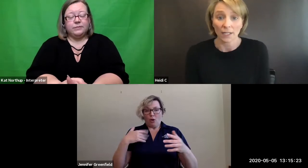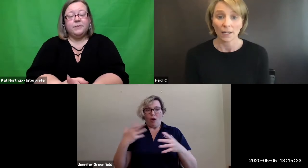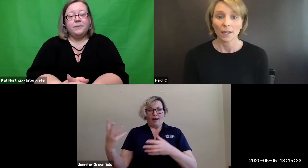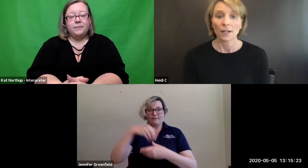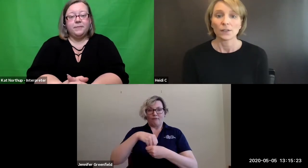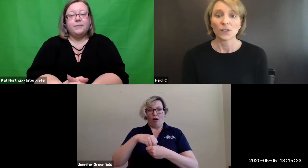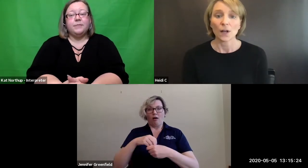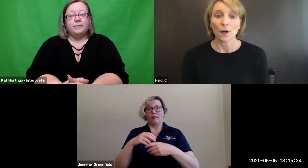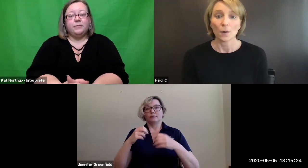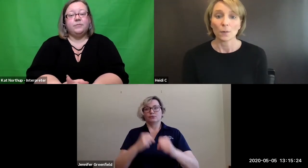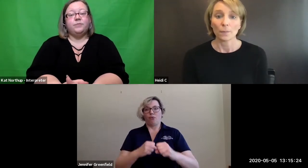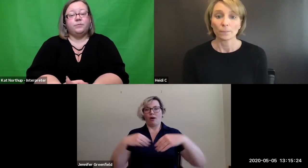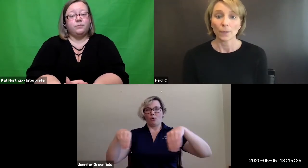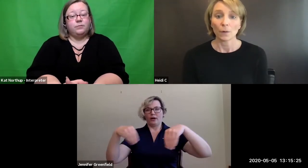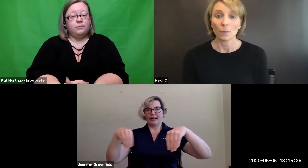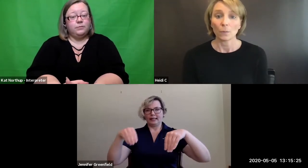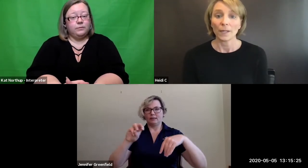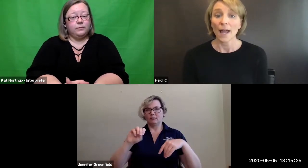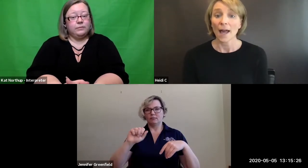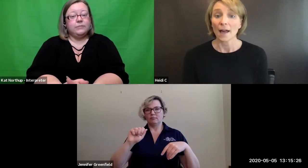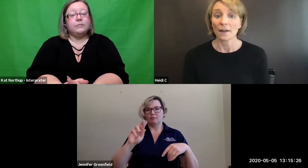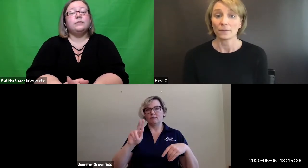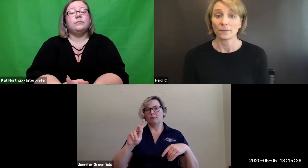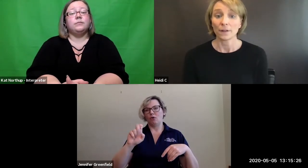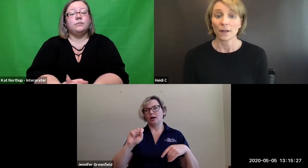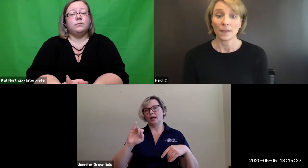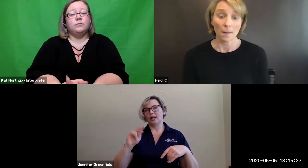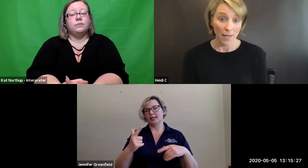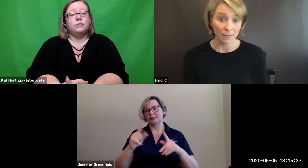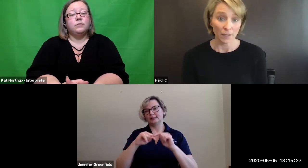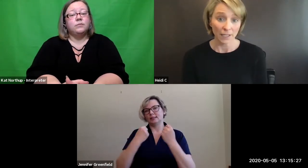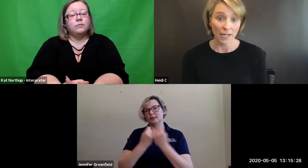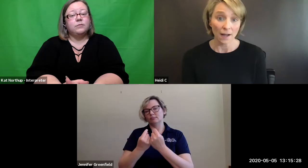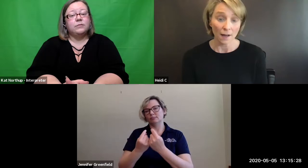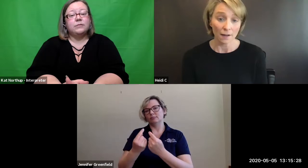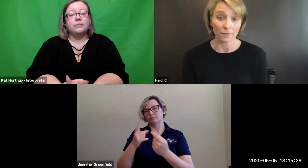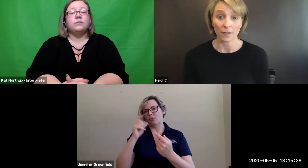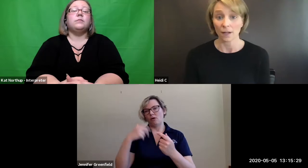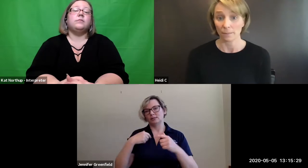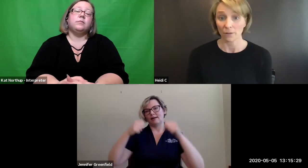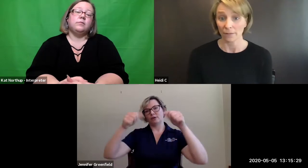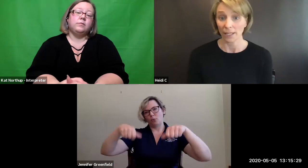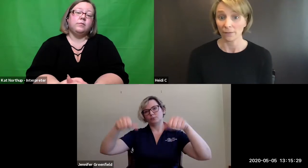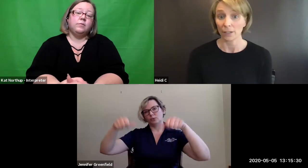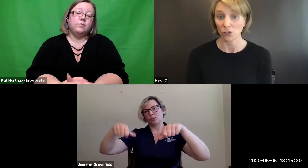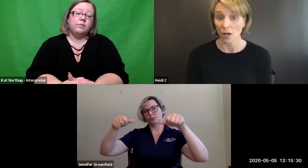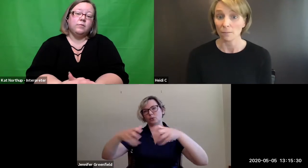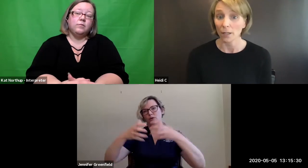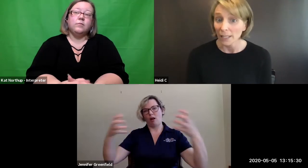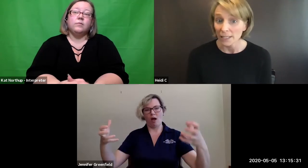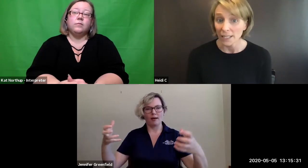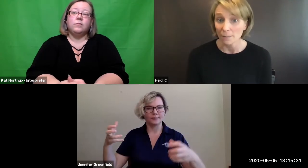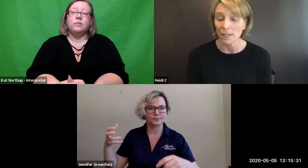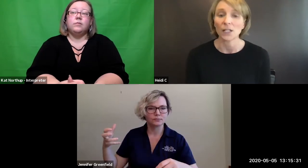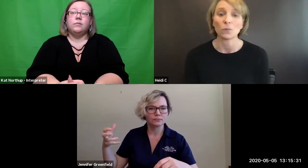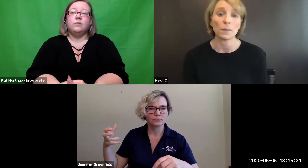2020? So we have the possibility of involving a very strong